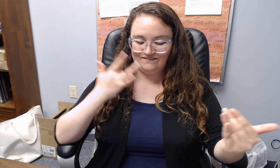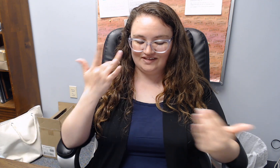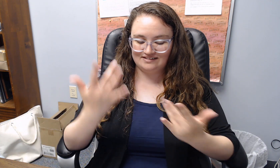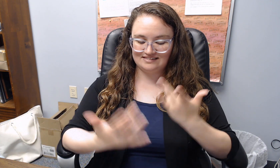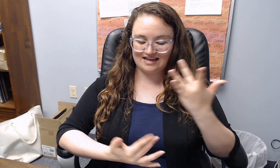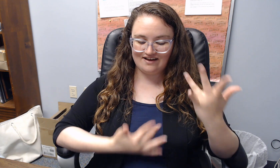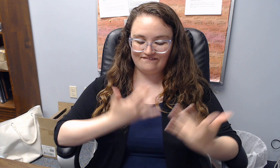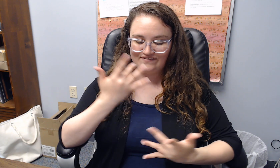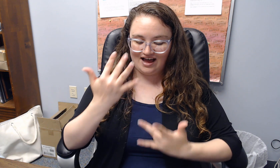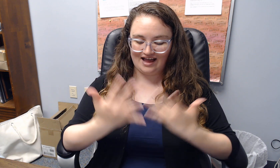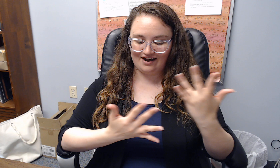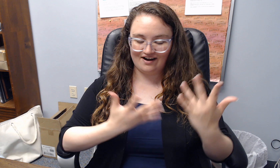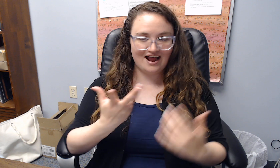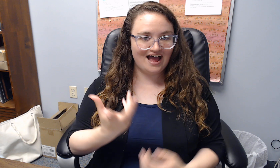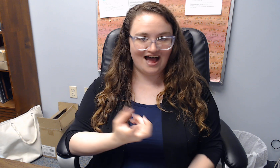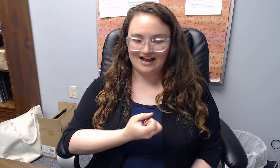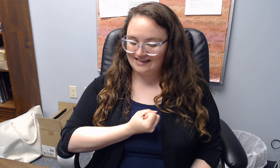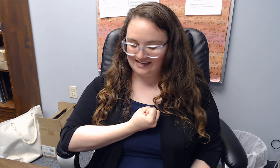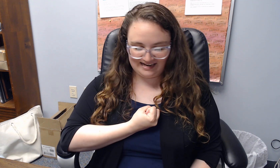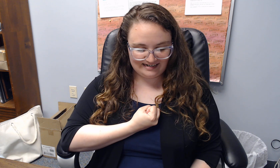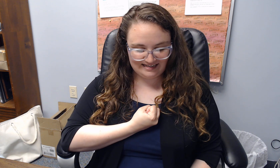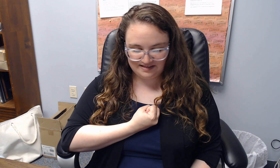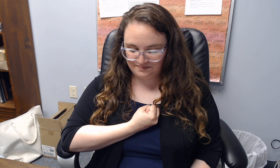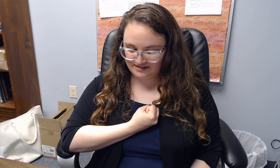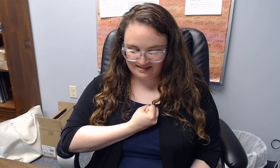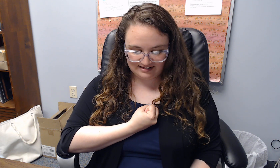Feels like a fire. I can't keep it in.